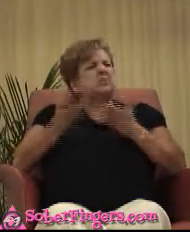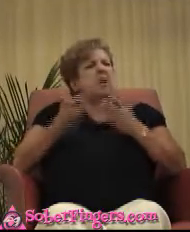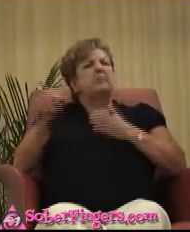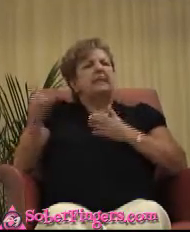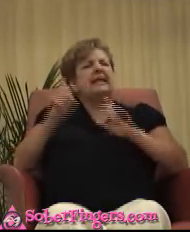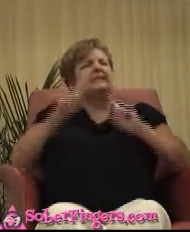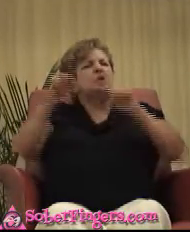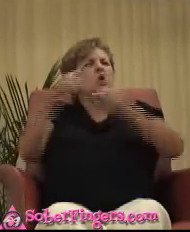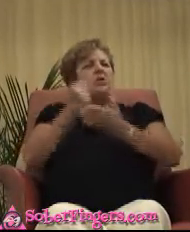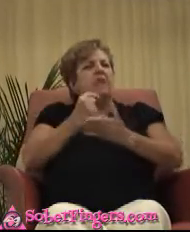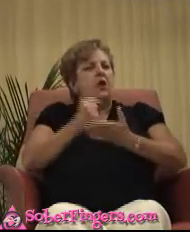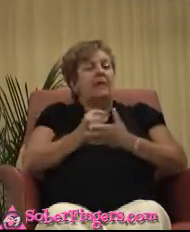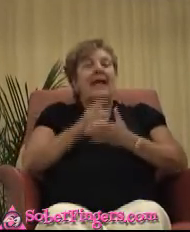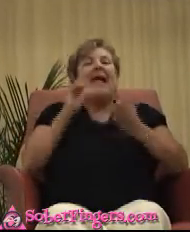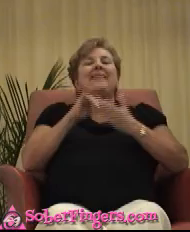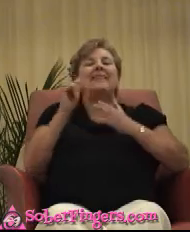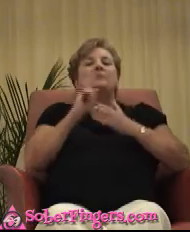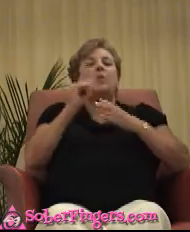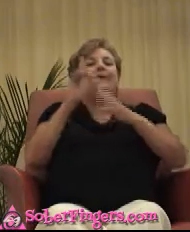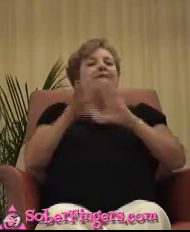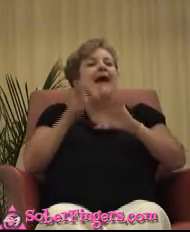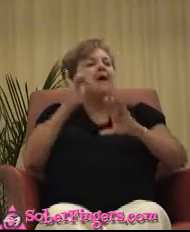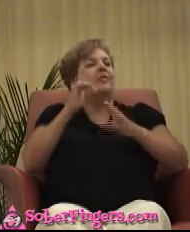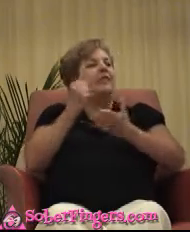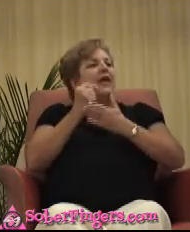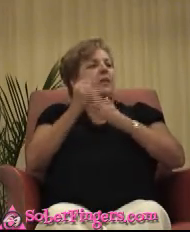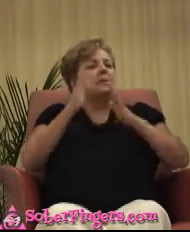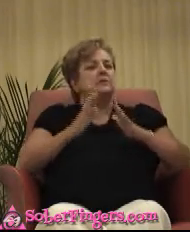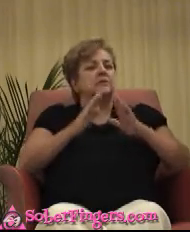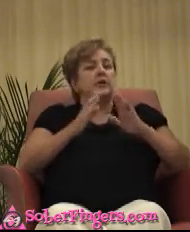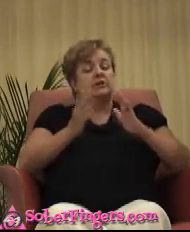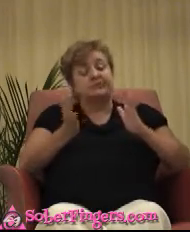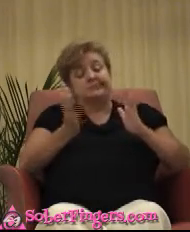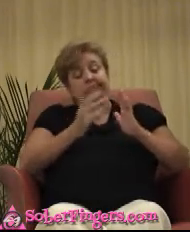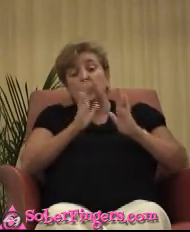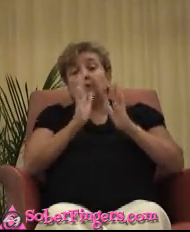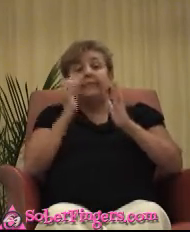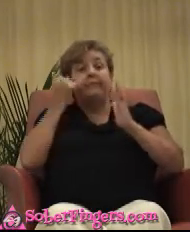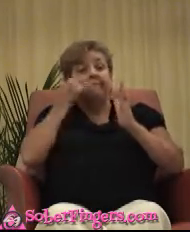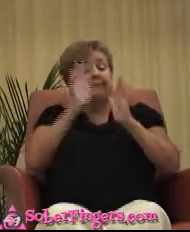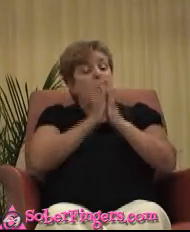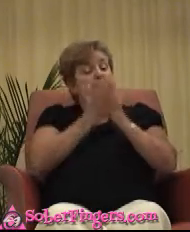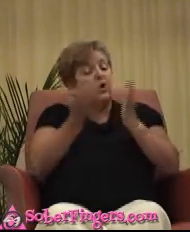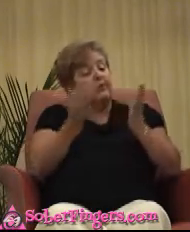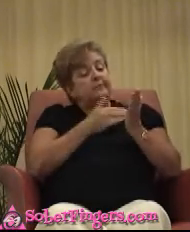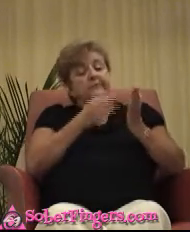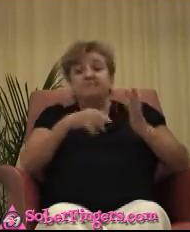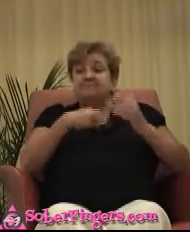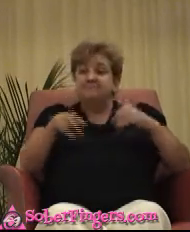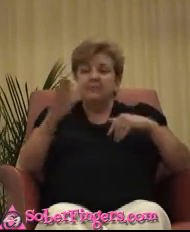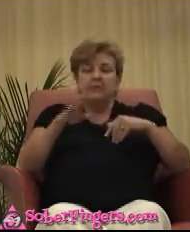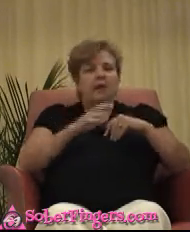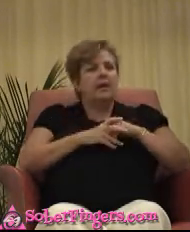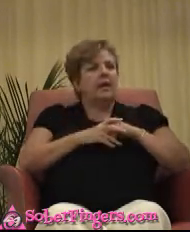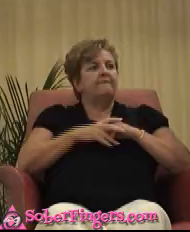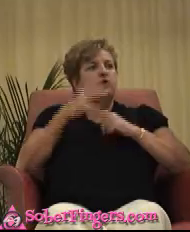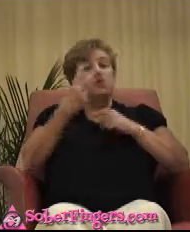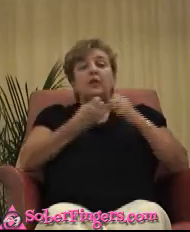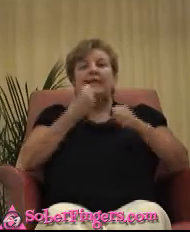That's where this therapist came from. I plucked his name out of the phone book. We went to see him. We talked to him for about twice a month for 2 years, a little over 2